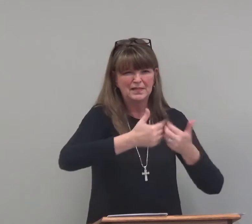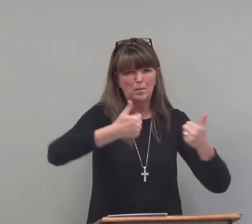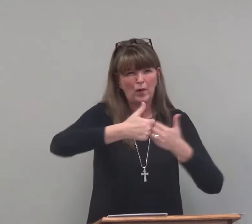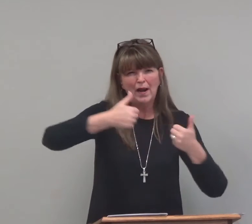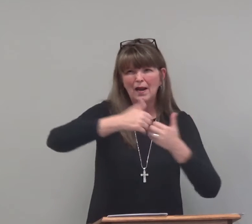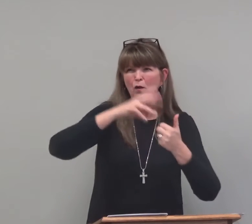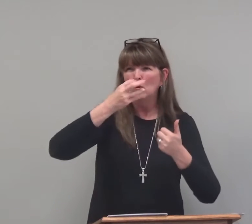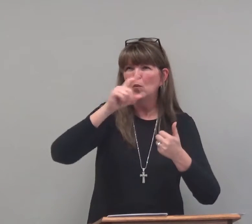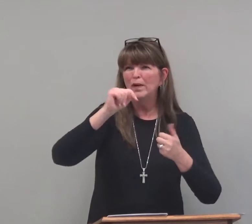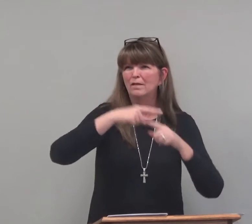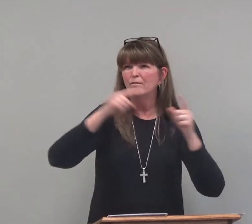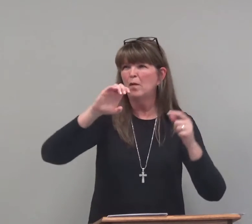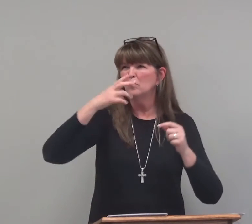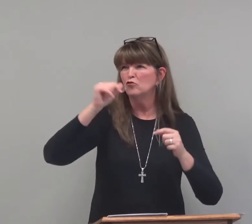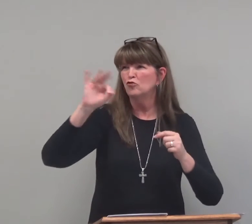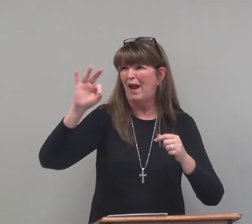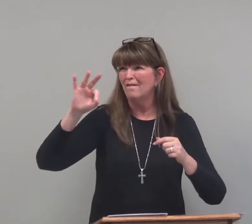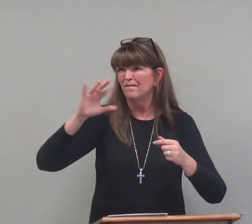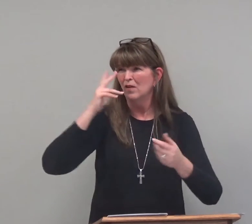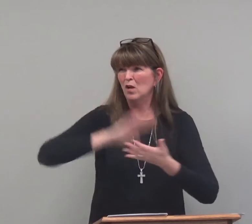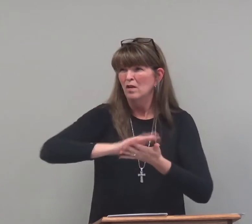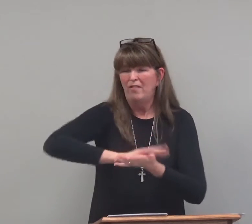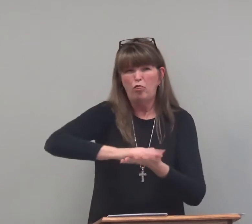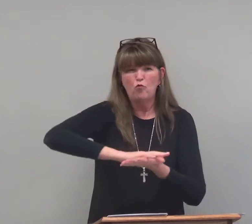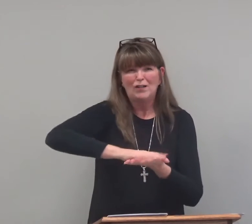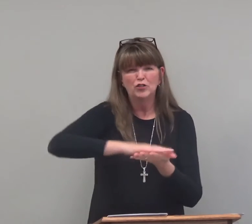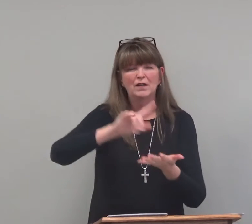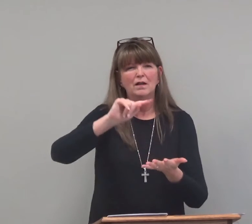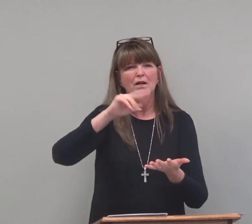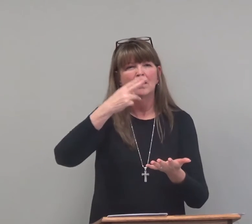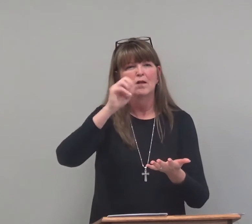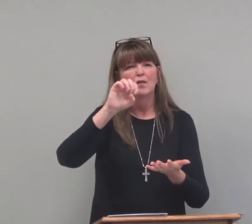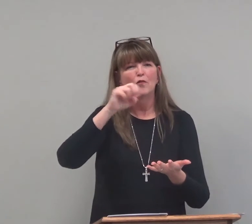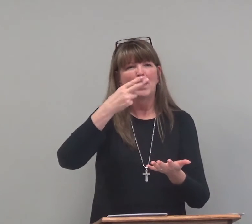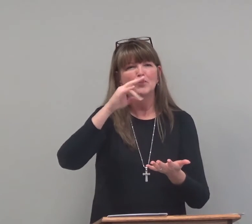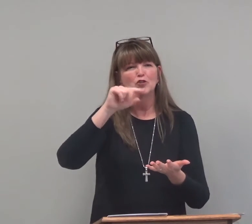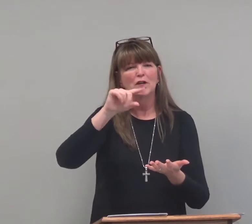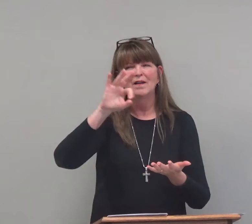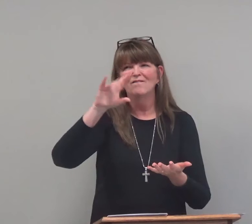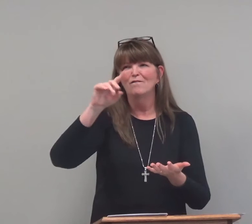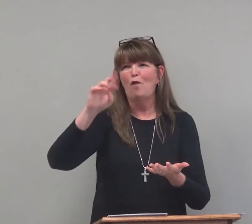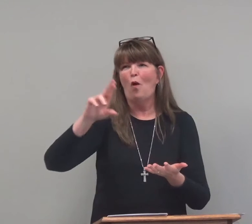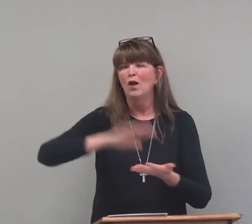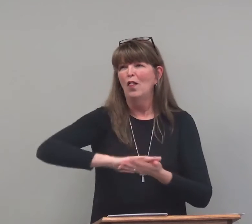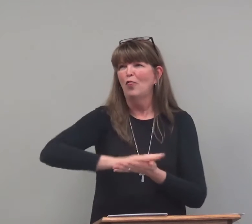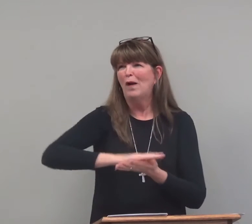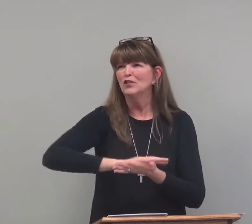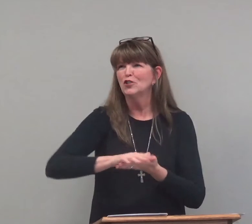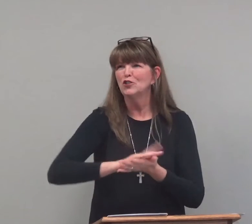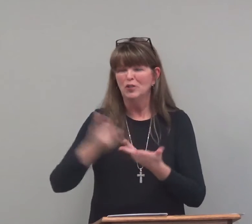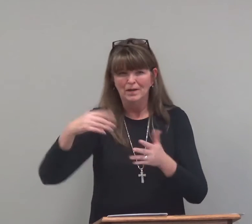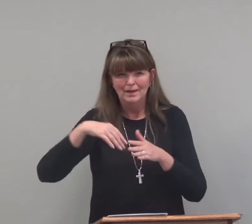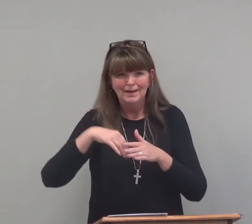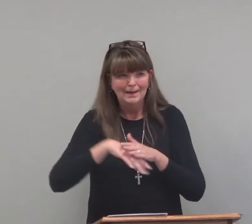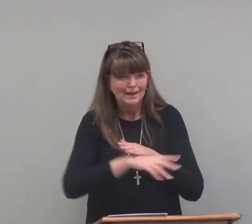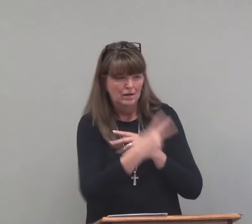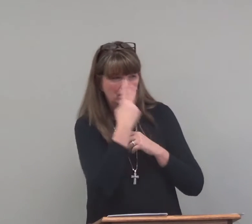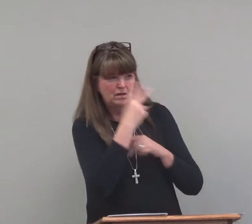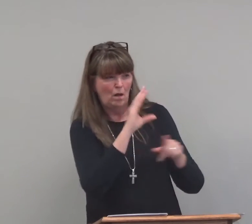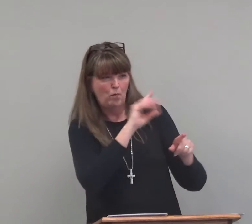You know, once the harvest is done and then they start to sieve out the wheat from the chaff, she went